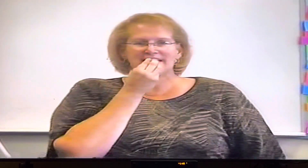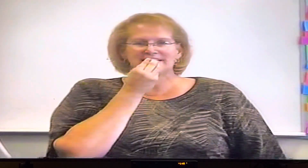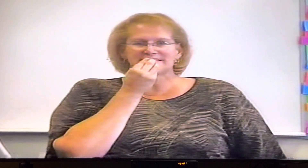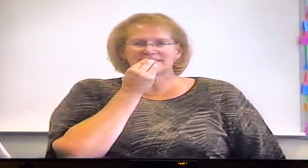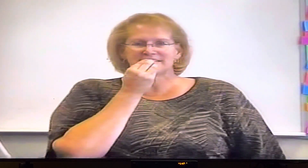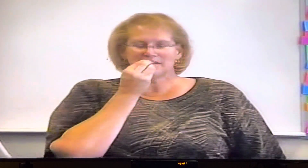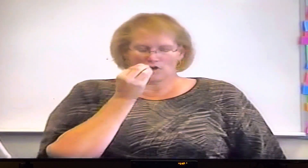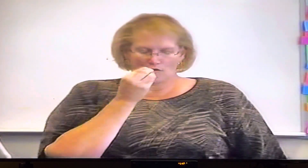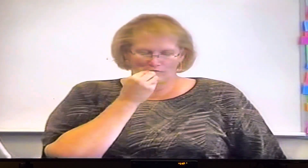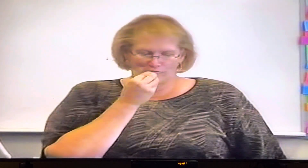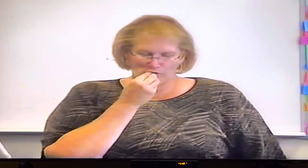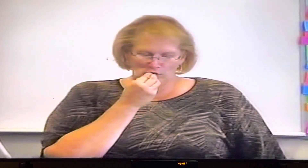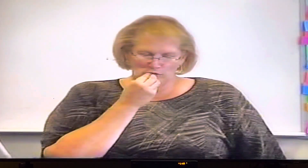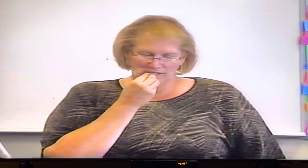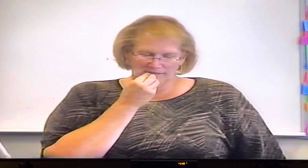Eat, food.